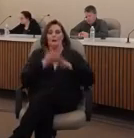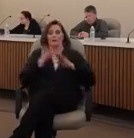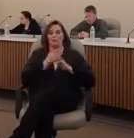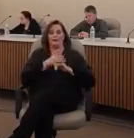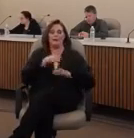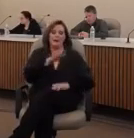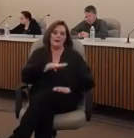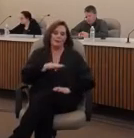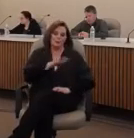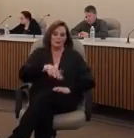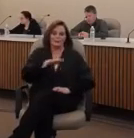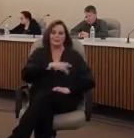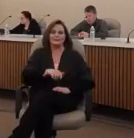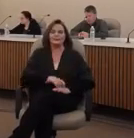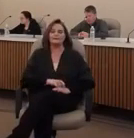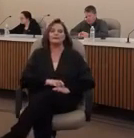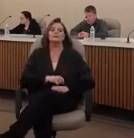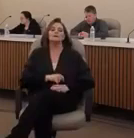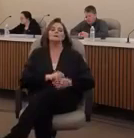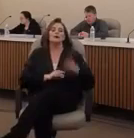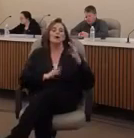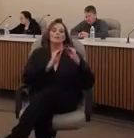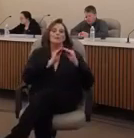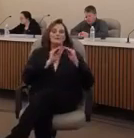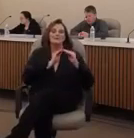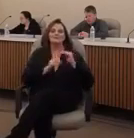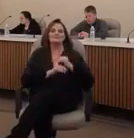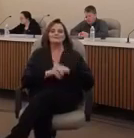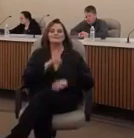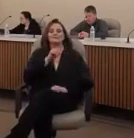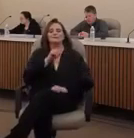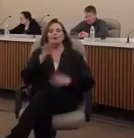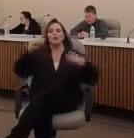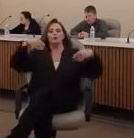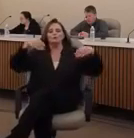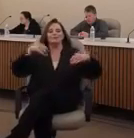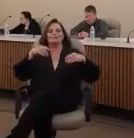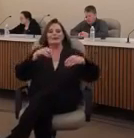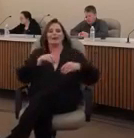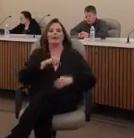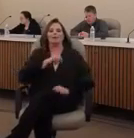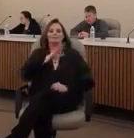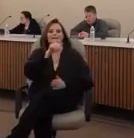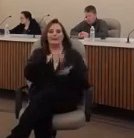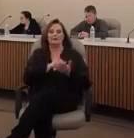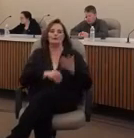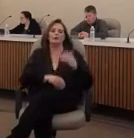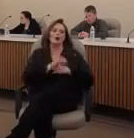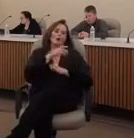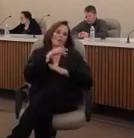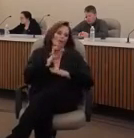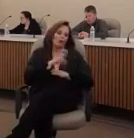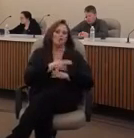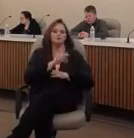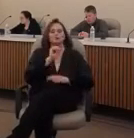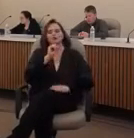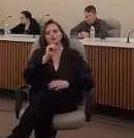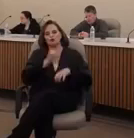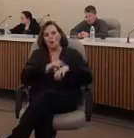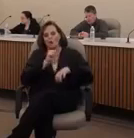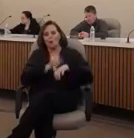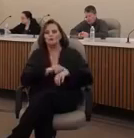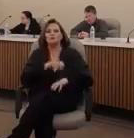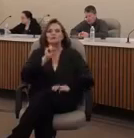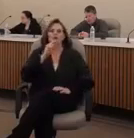property maintenance retail center selling including but not limited to mulch, stone, sheds, gazebos, and